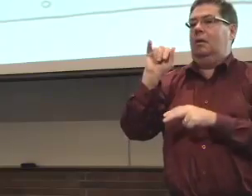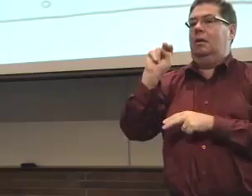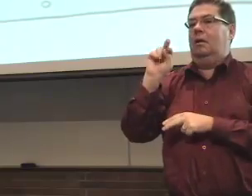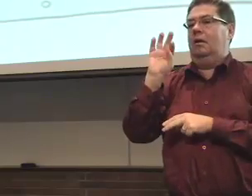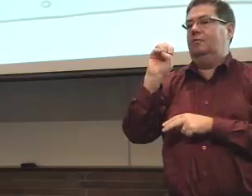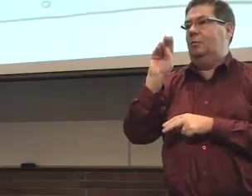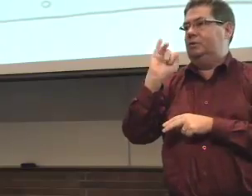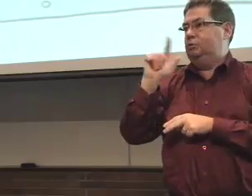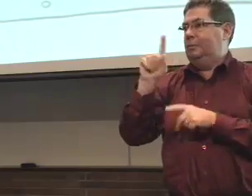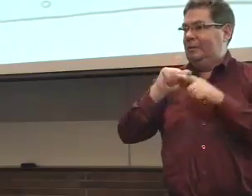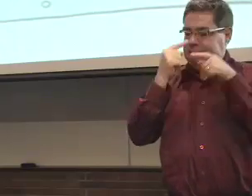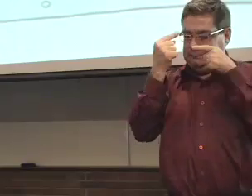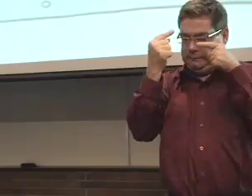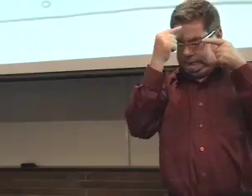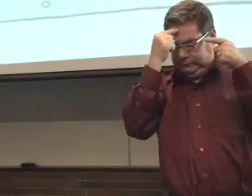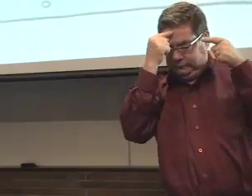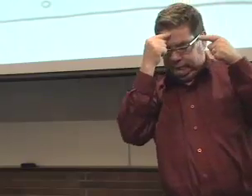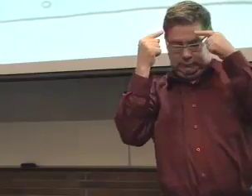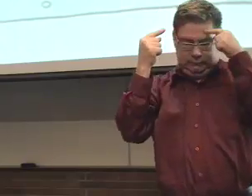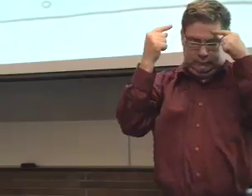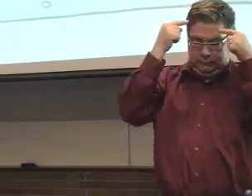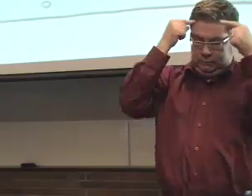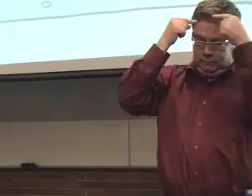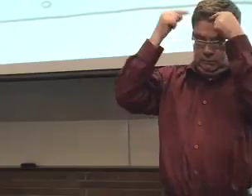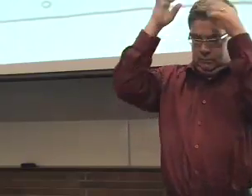never get enough of and need more and more and more of.